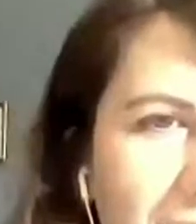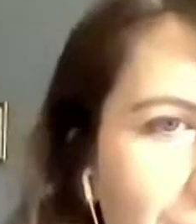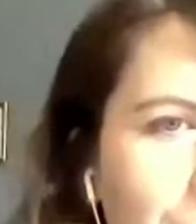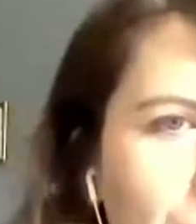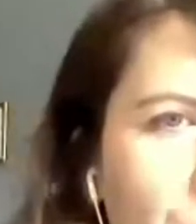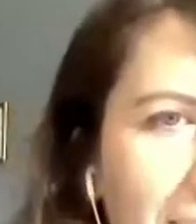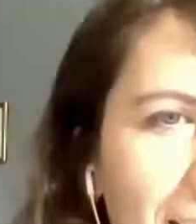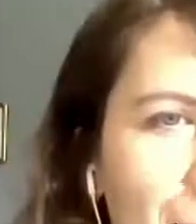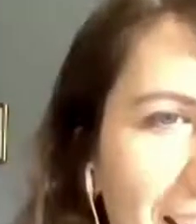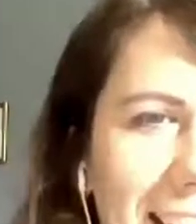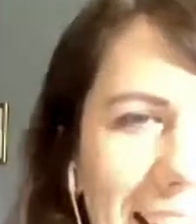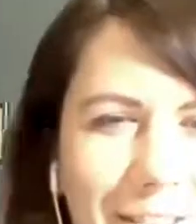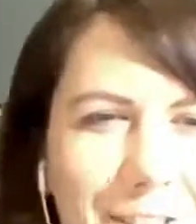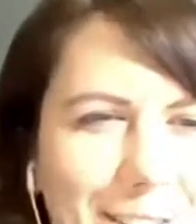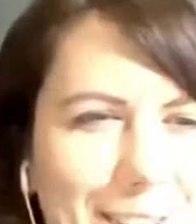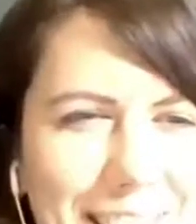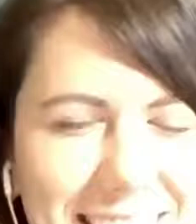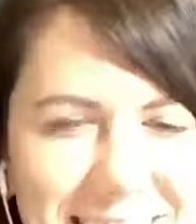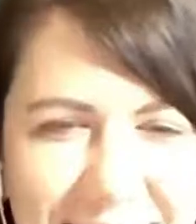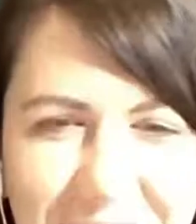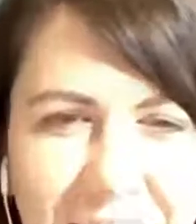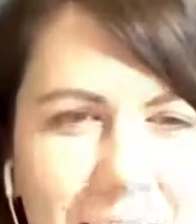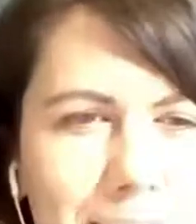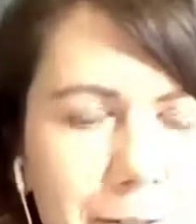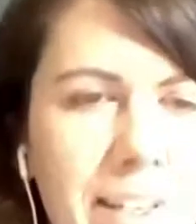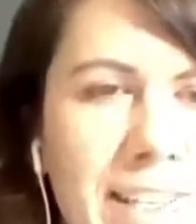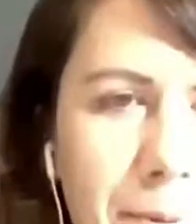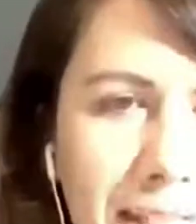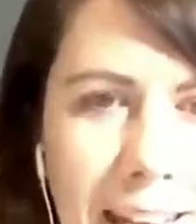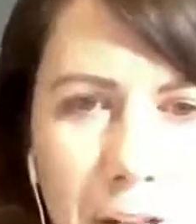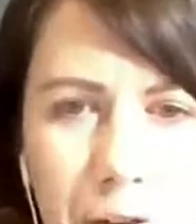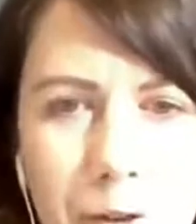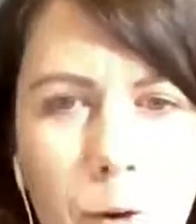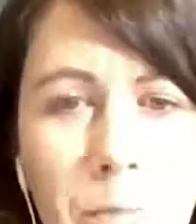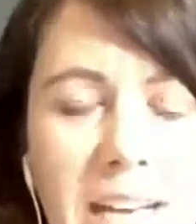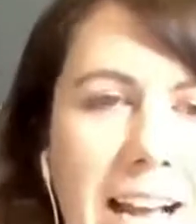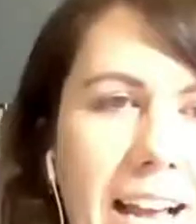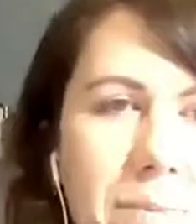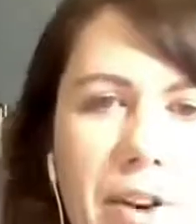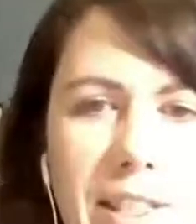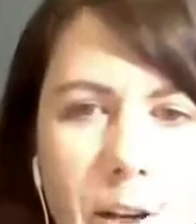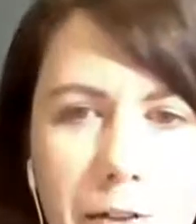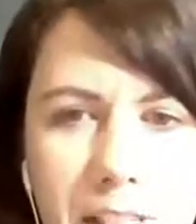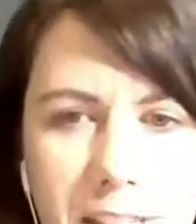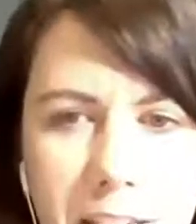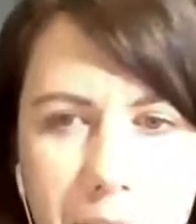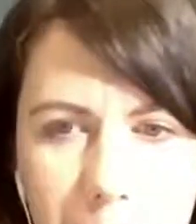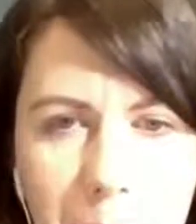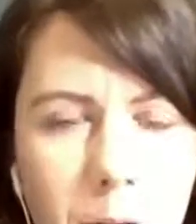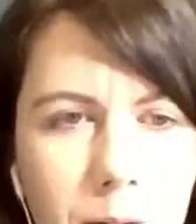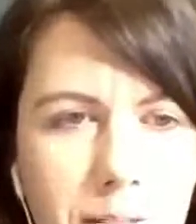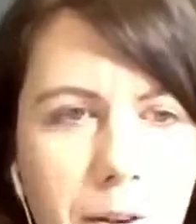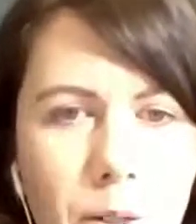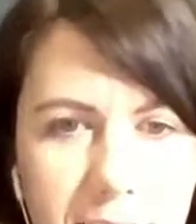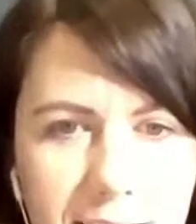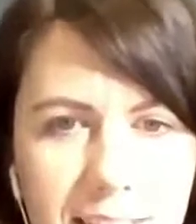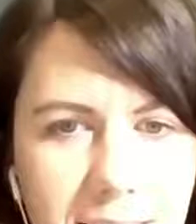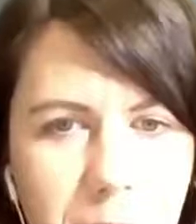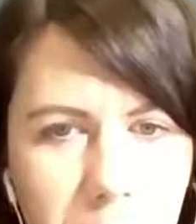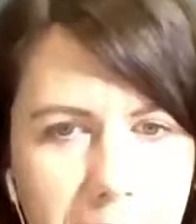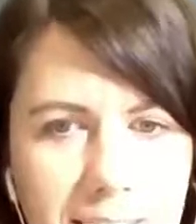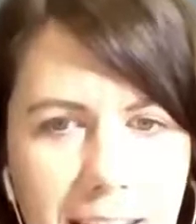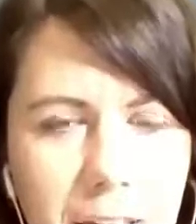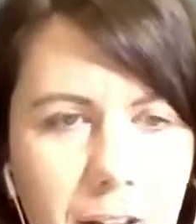And while we have you both together, I wonder if I could ask you about Senedd reform. There is a lot of concern around the proposed